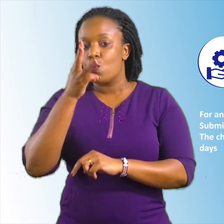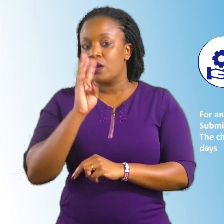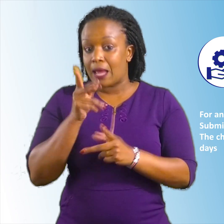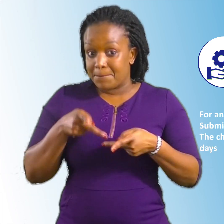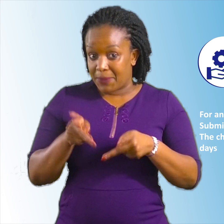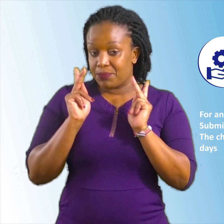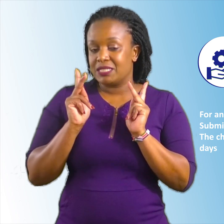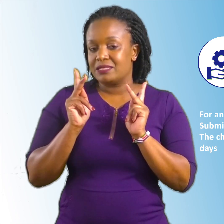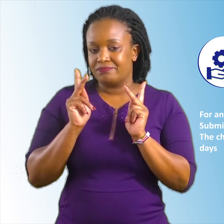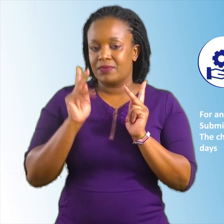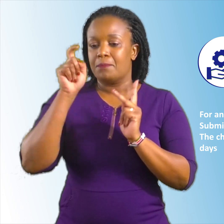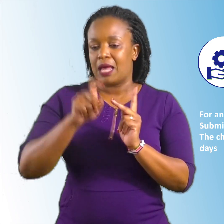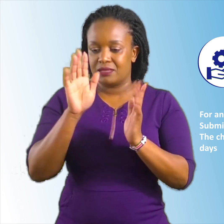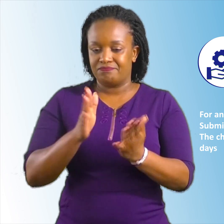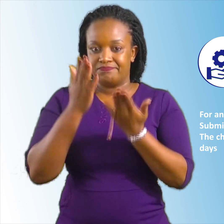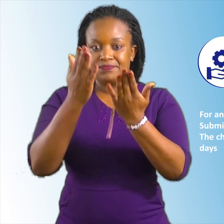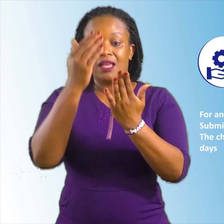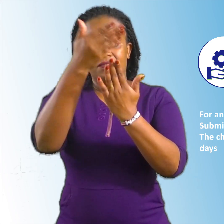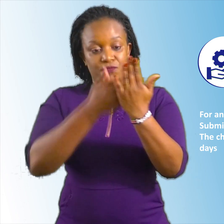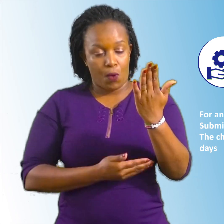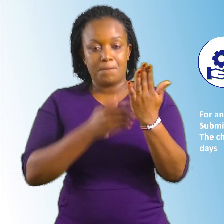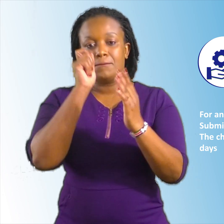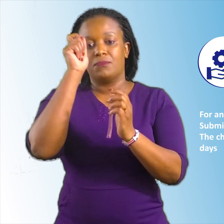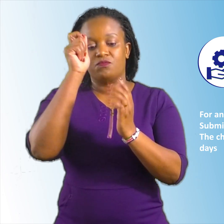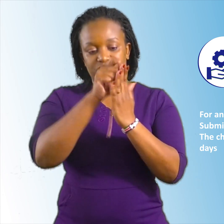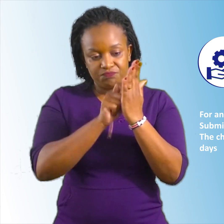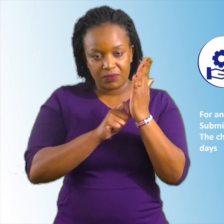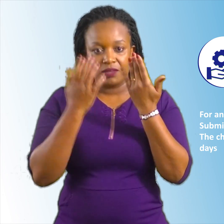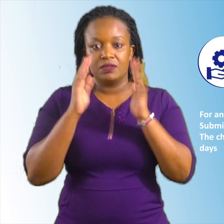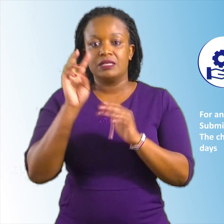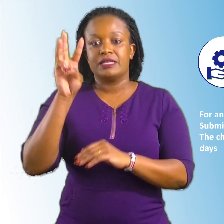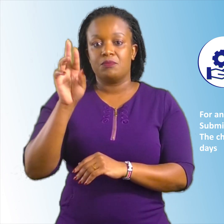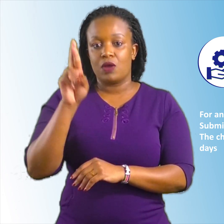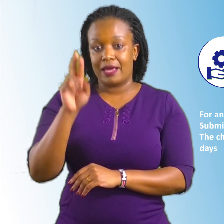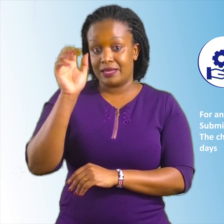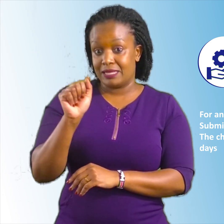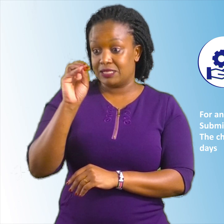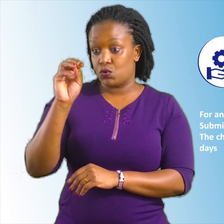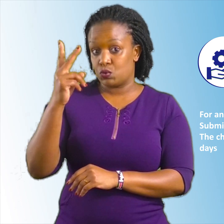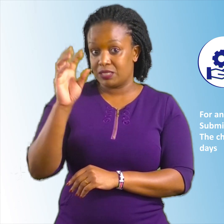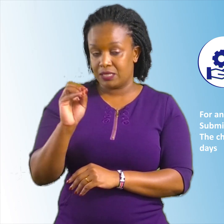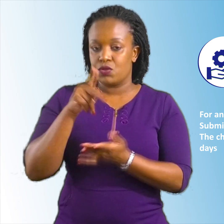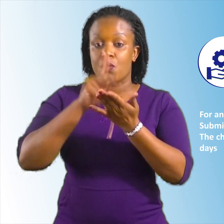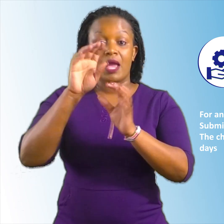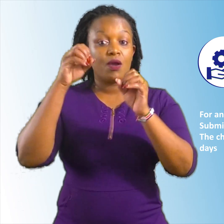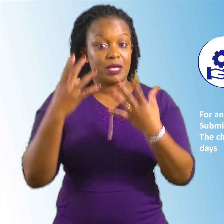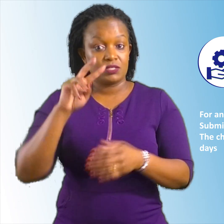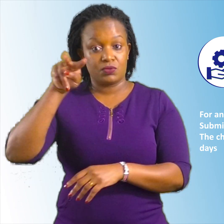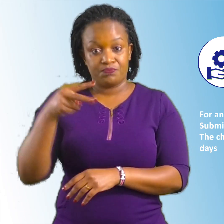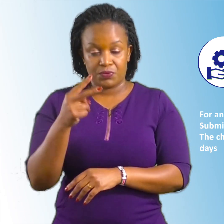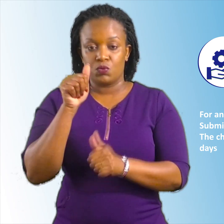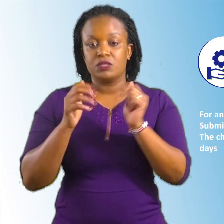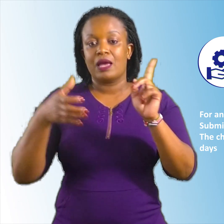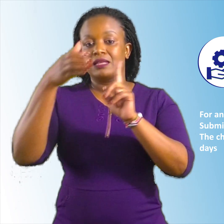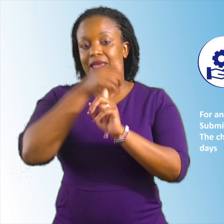water permit. Submit a duly filled completed form WRA 020. The charge is 2,000,